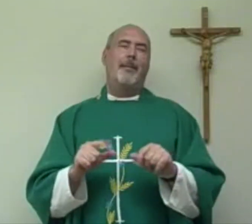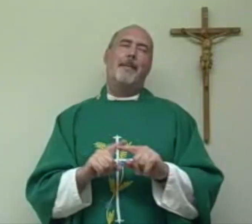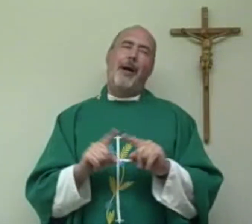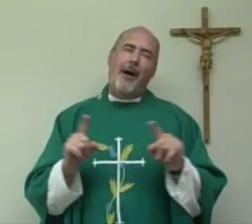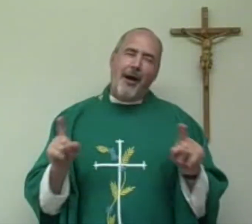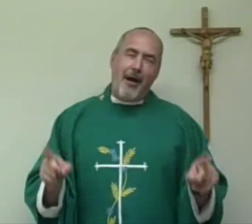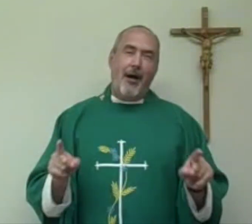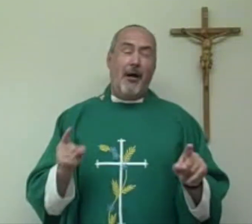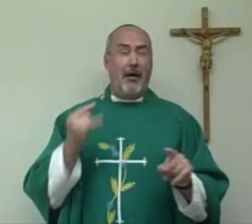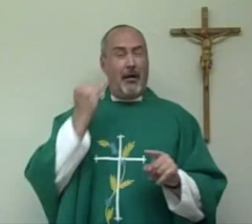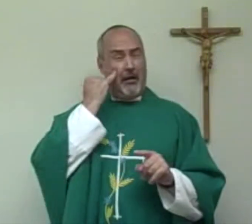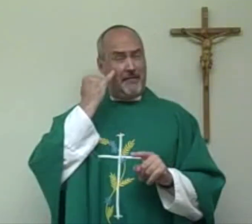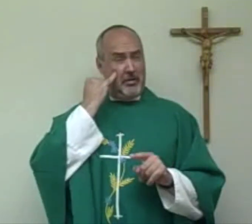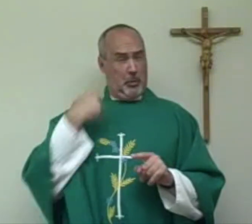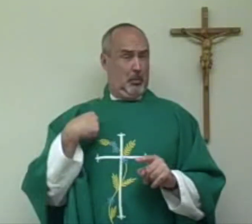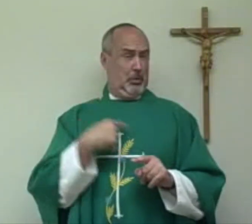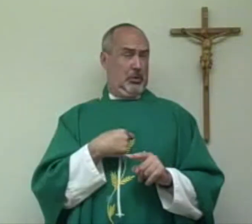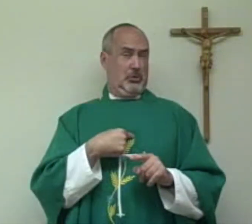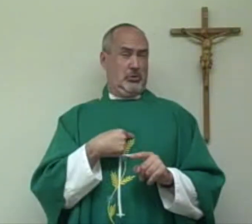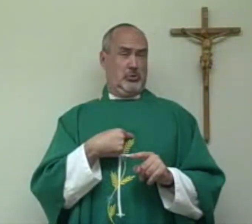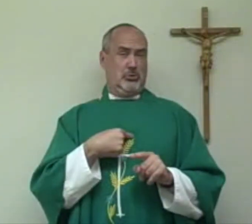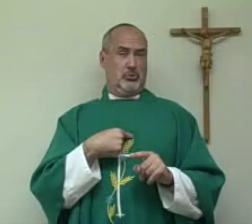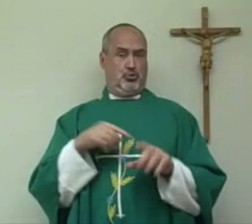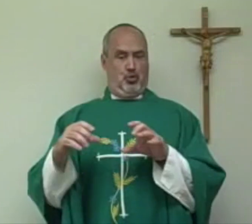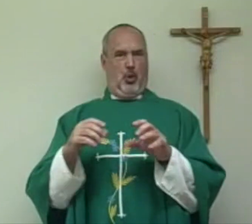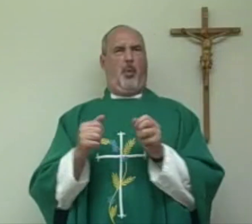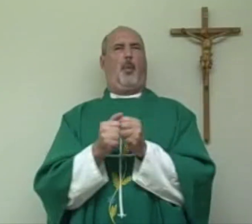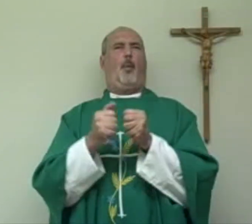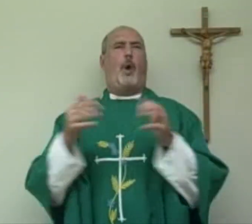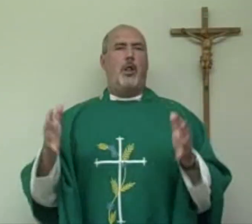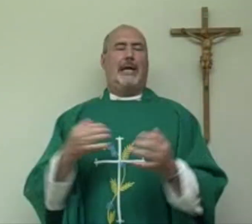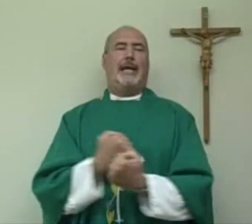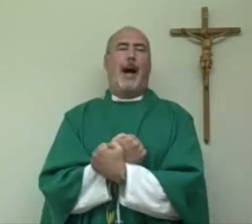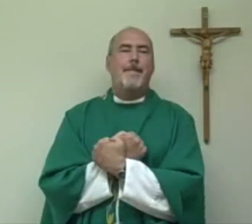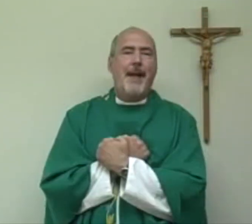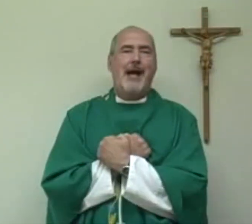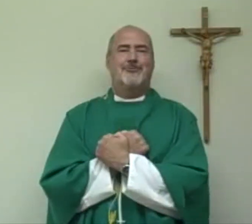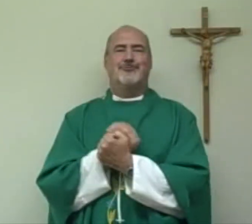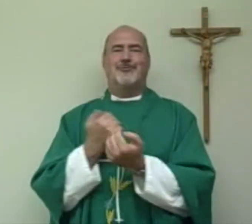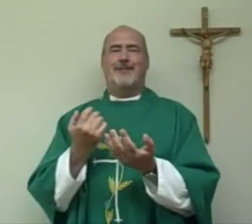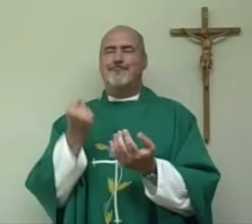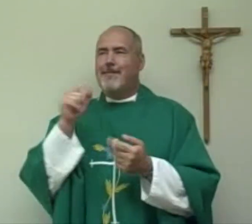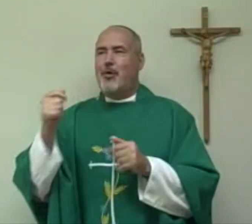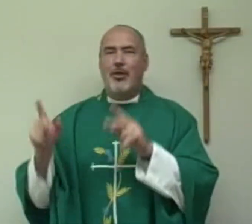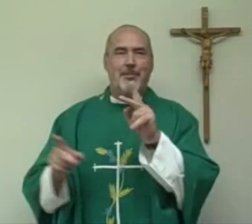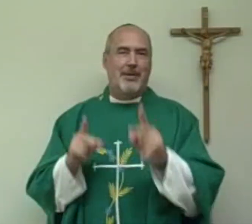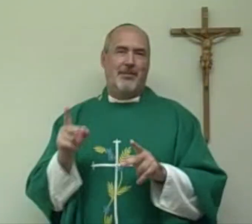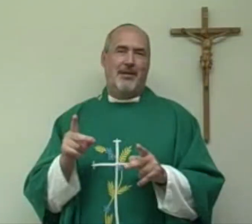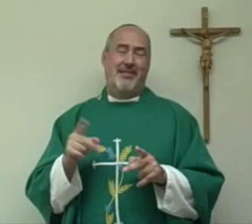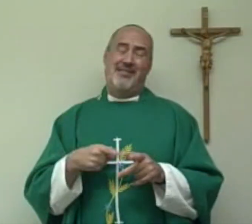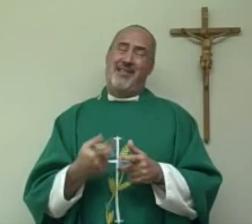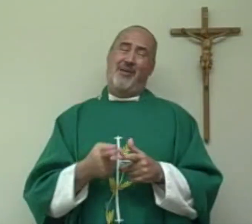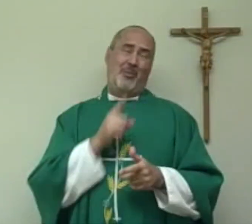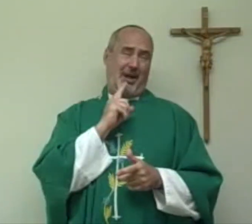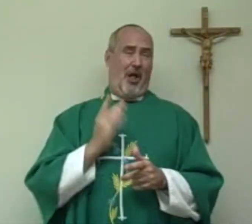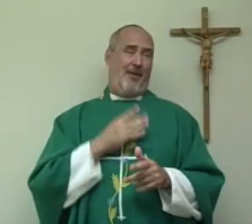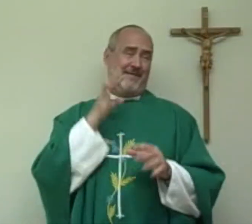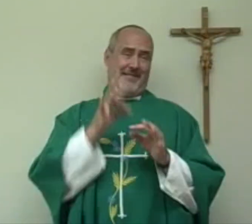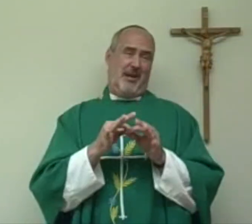it helps us, of course, but if we do that without showing compassion and understanding for other